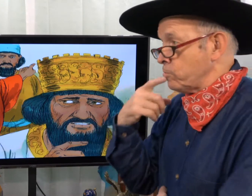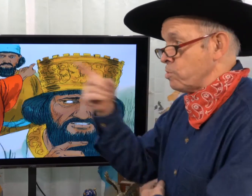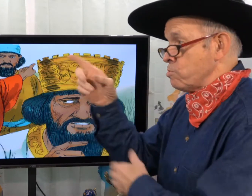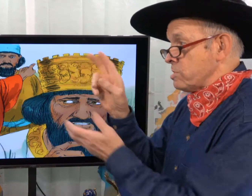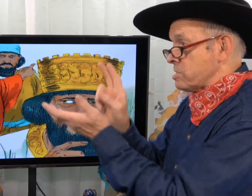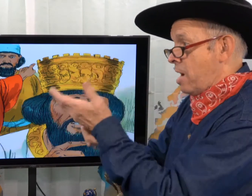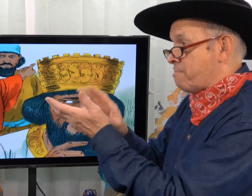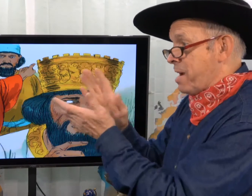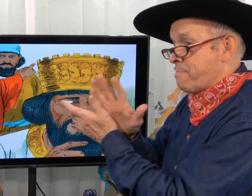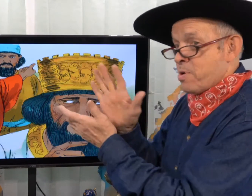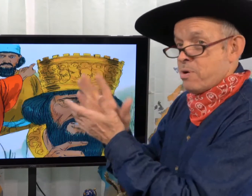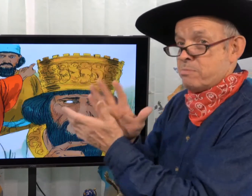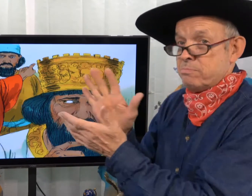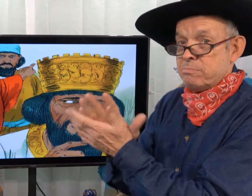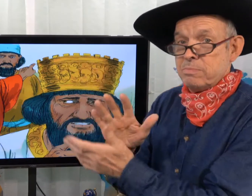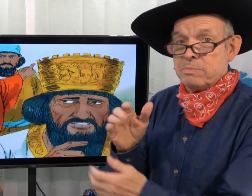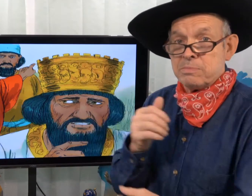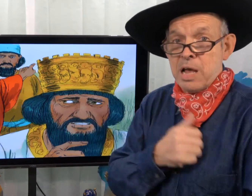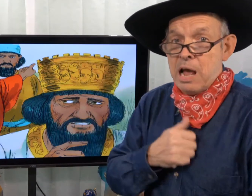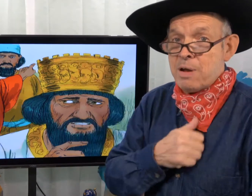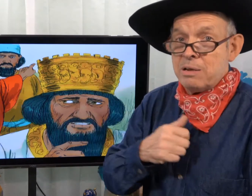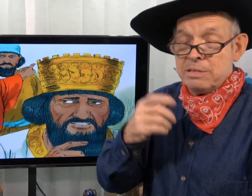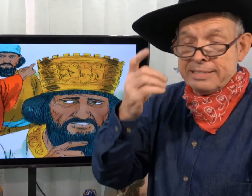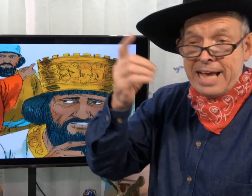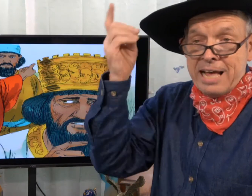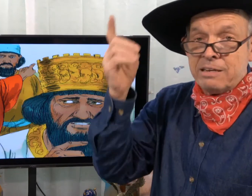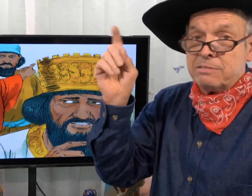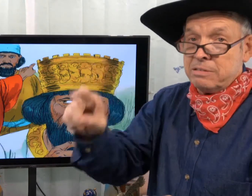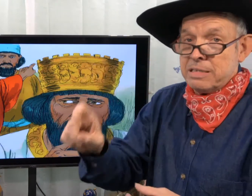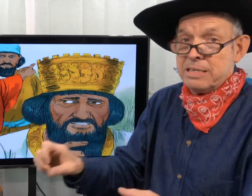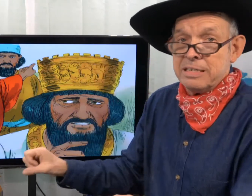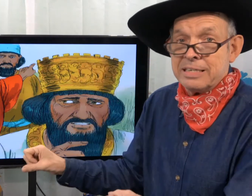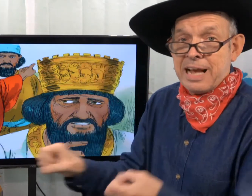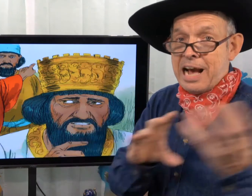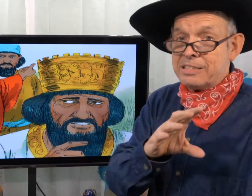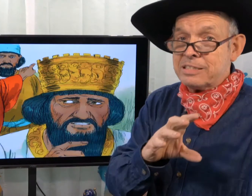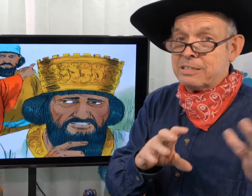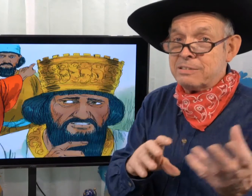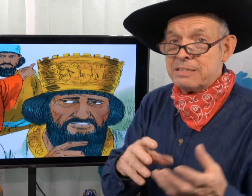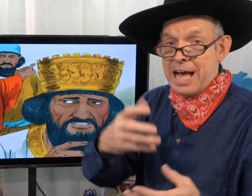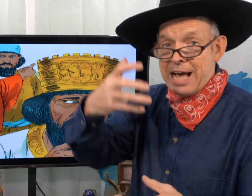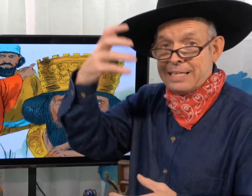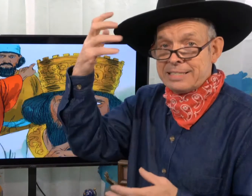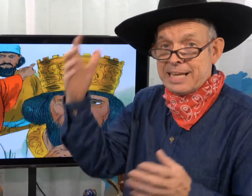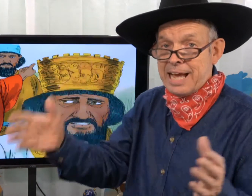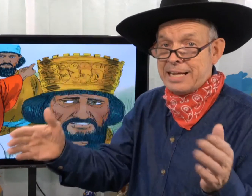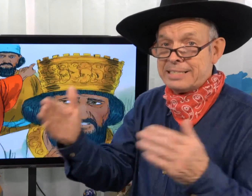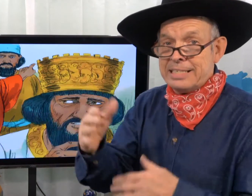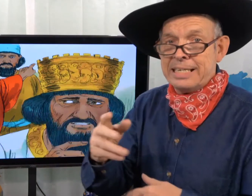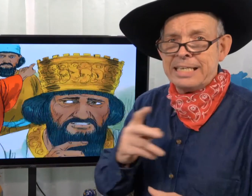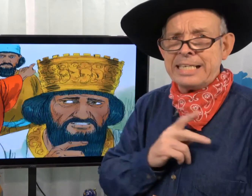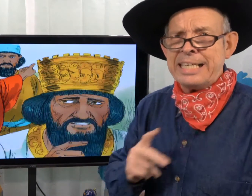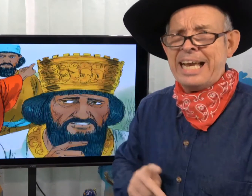You say paper, Terry, that is me, Captain, that is 10. Hey,